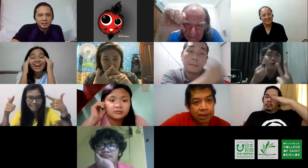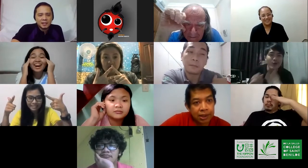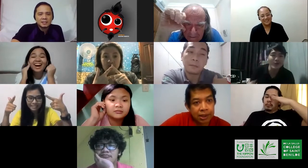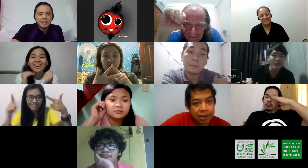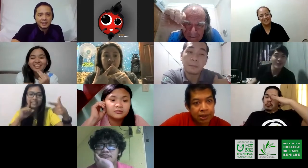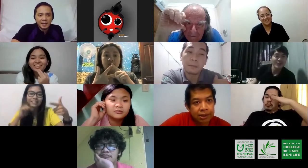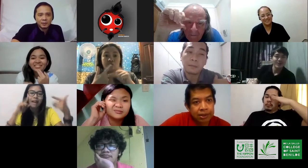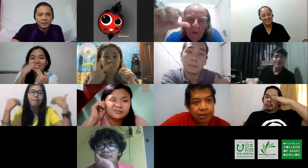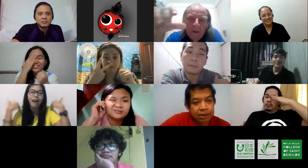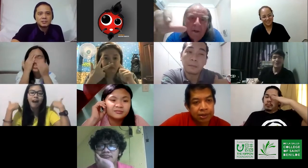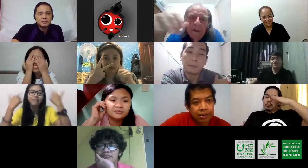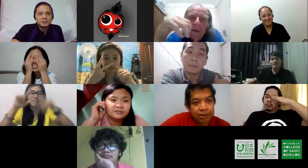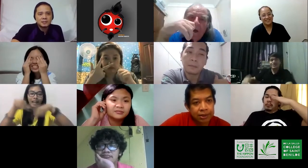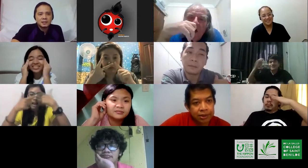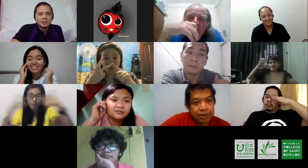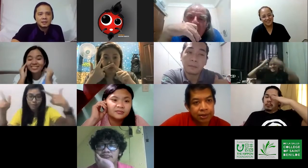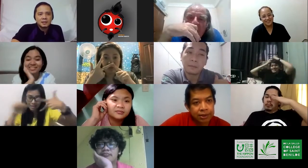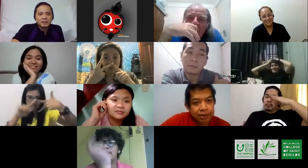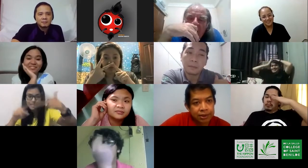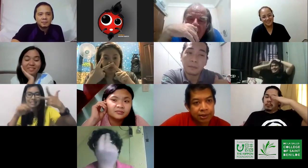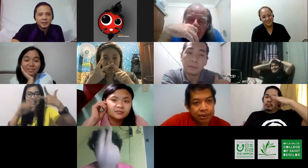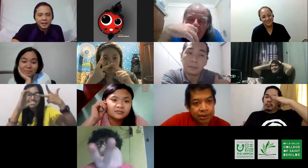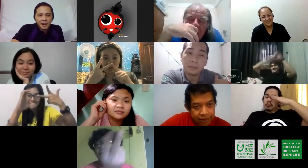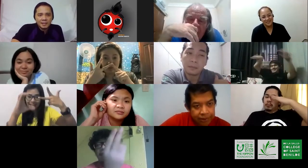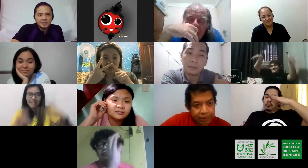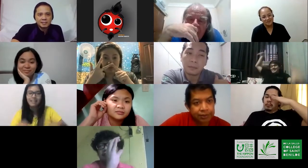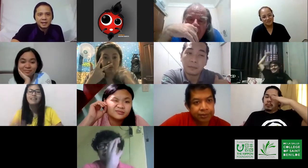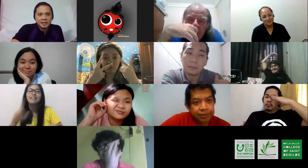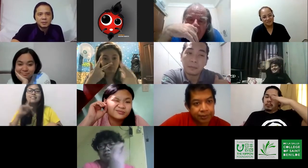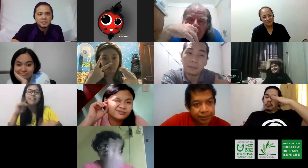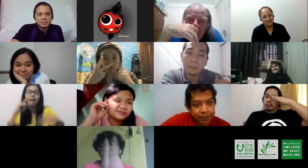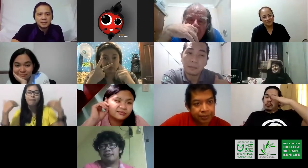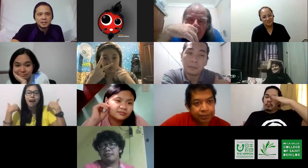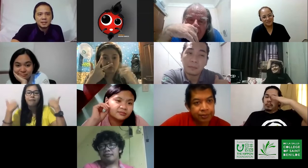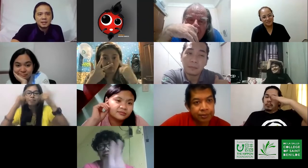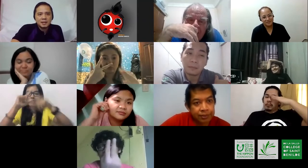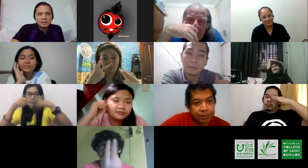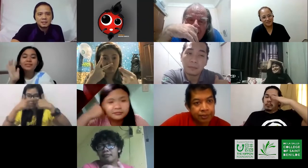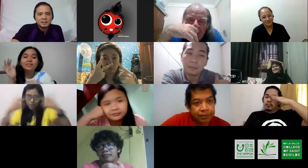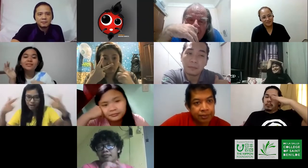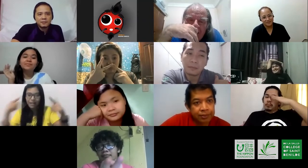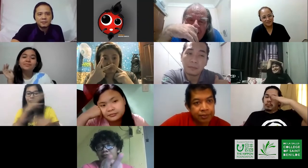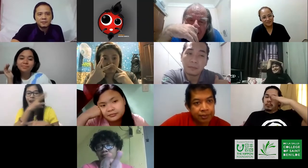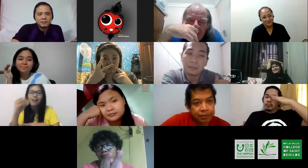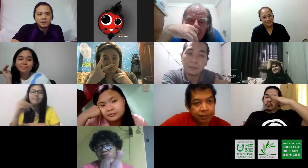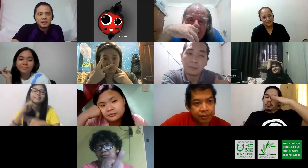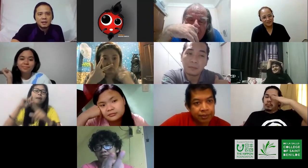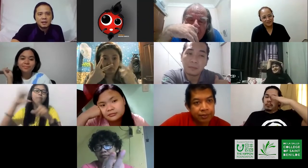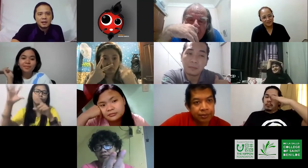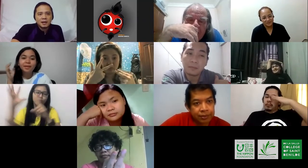sign language. It has sign language. C, deaf has